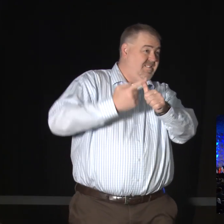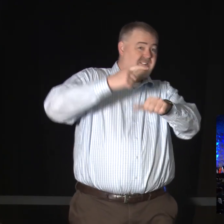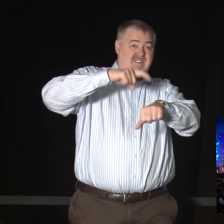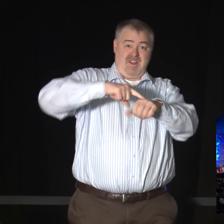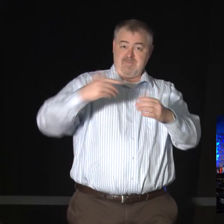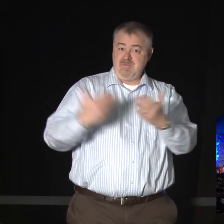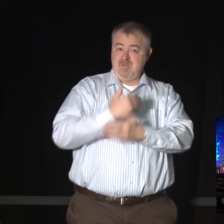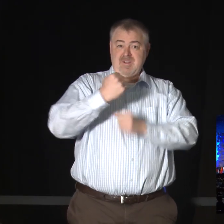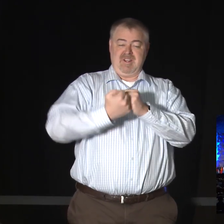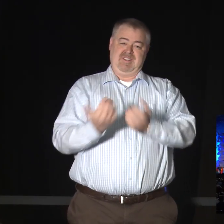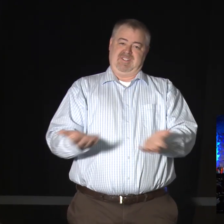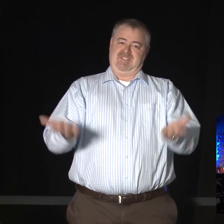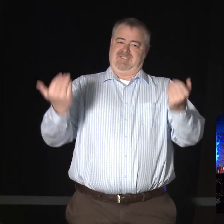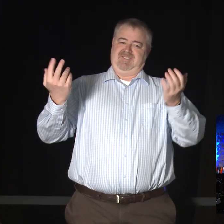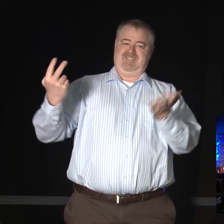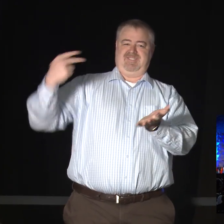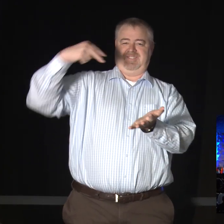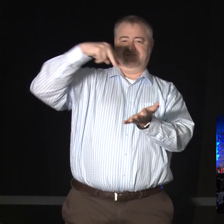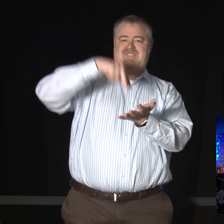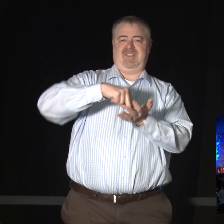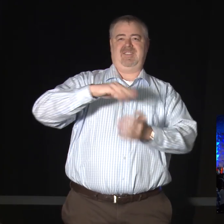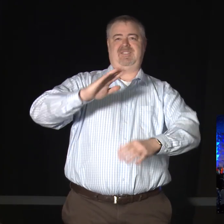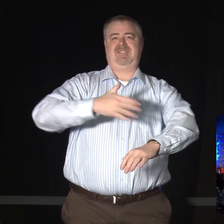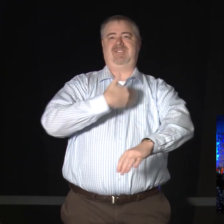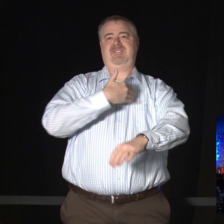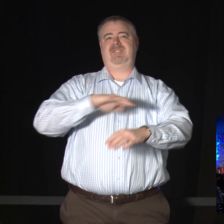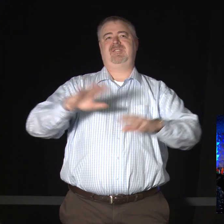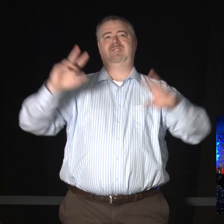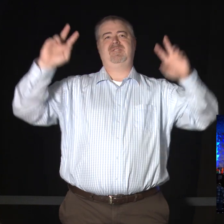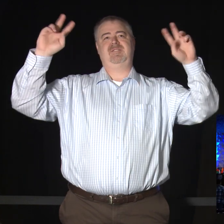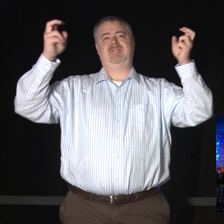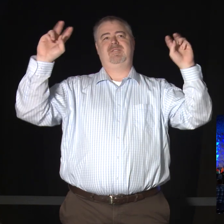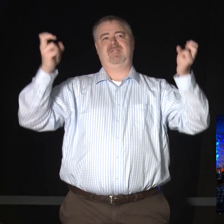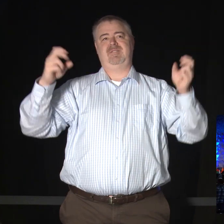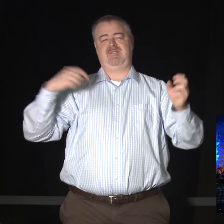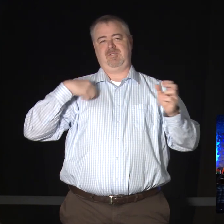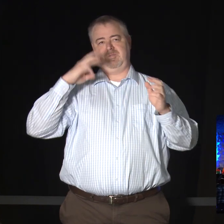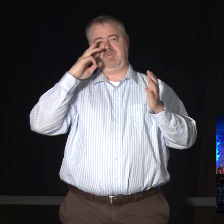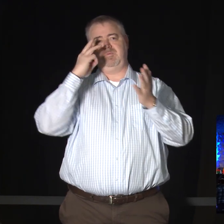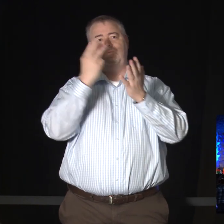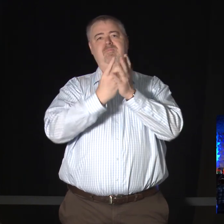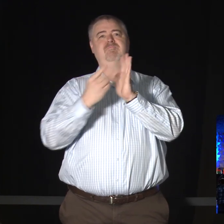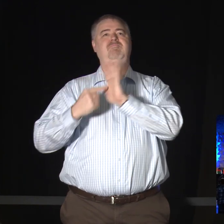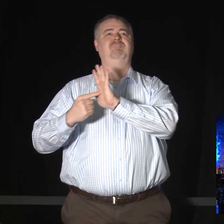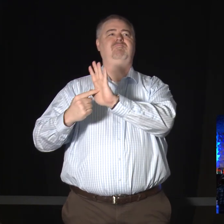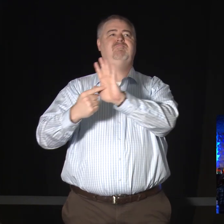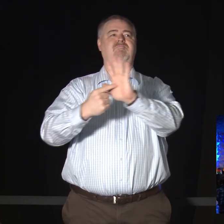theme song, This Witness I Will Bear.